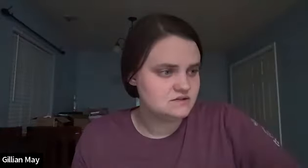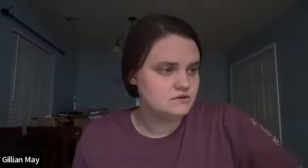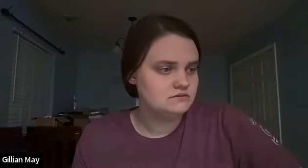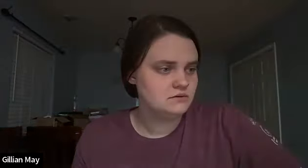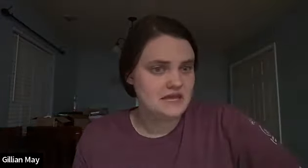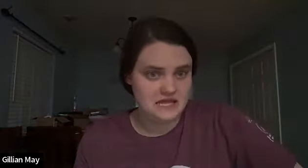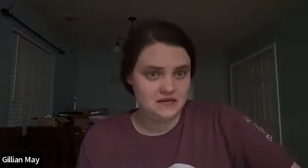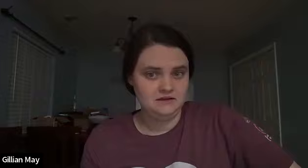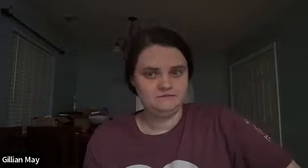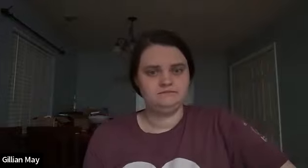Pencil or pen.